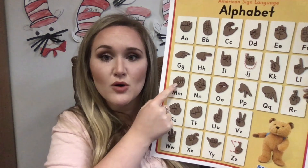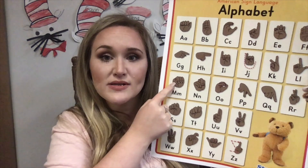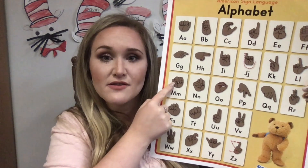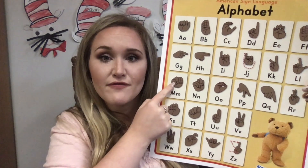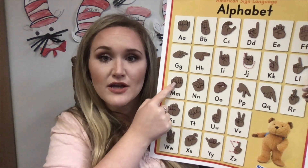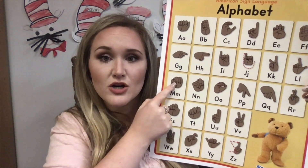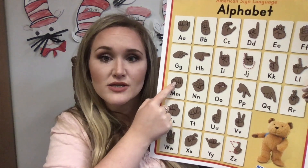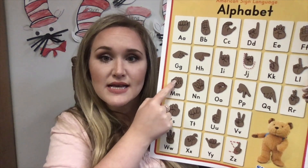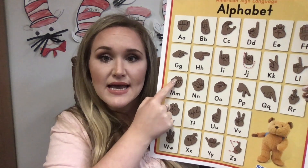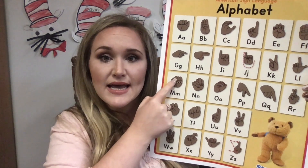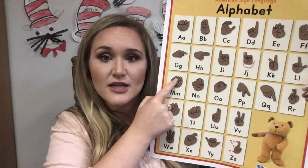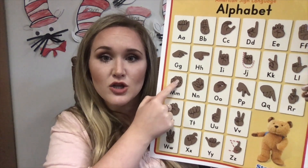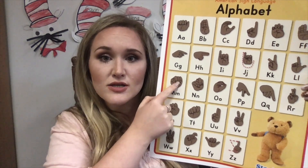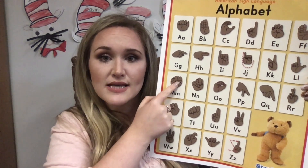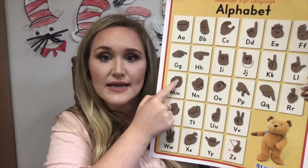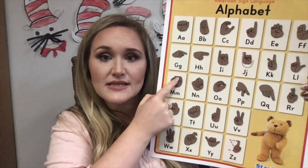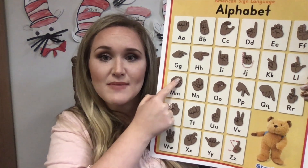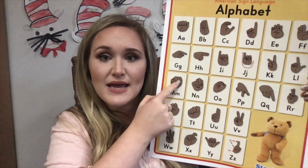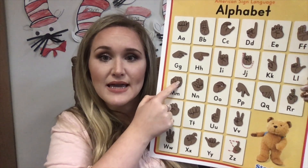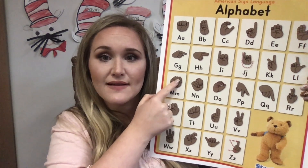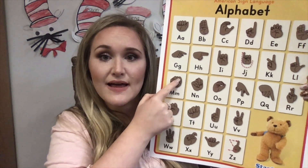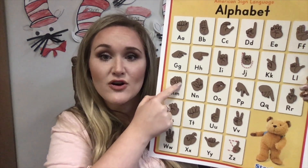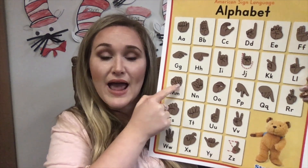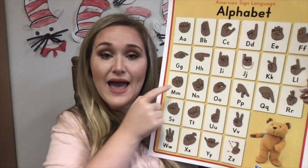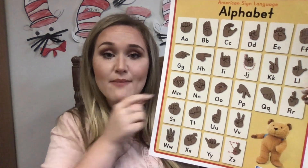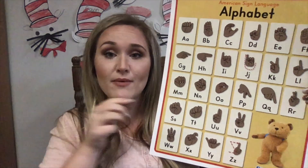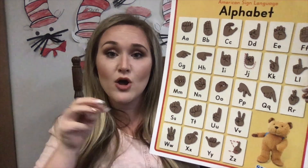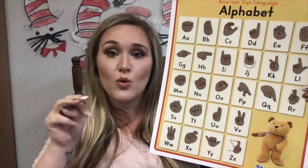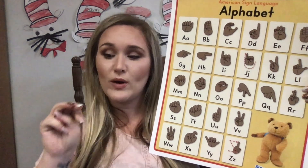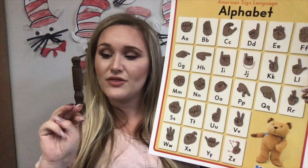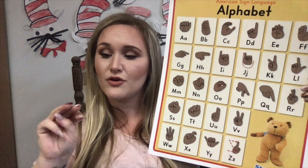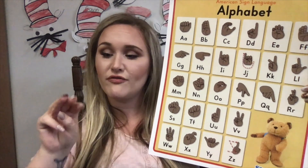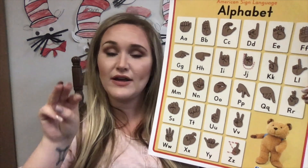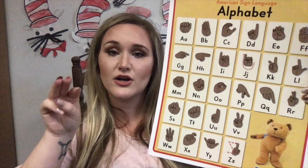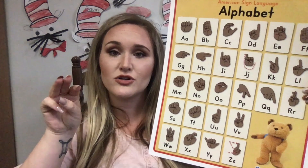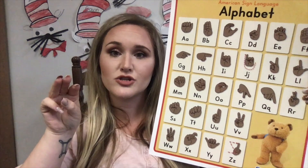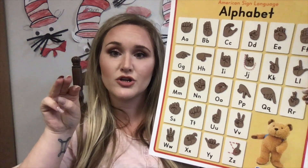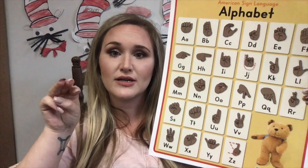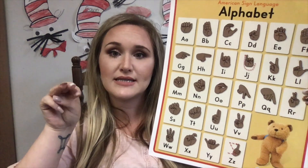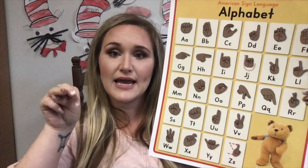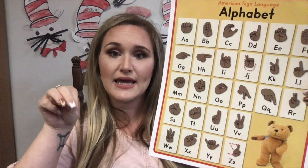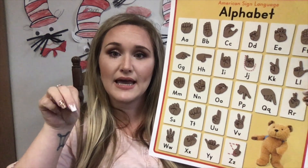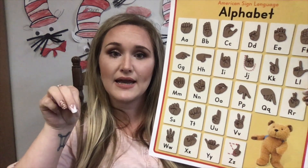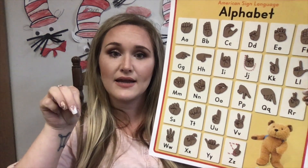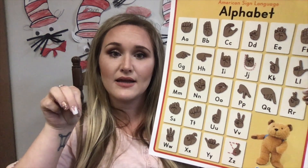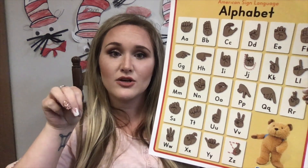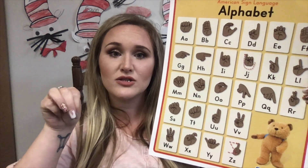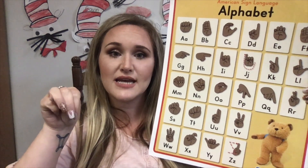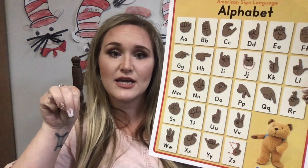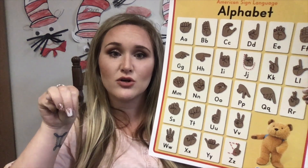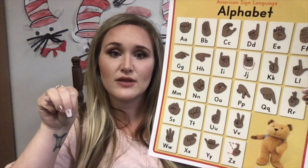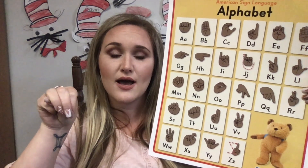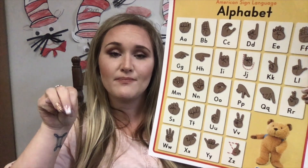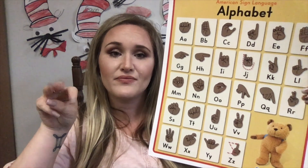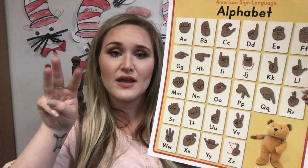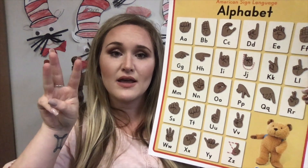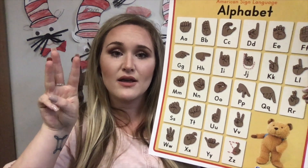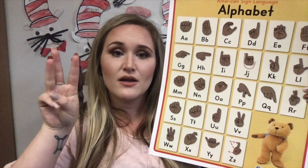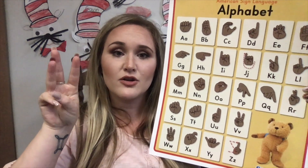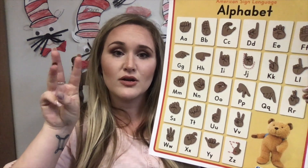the fingers, it looks like it's making a letter M with your fingers. So you're going to take it, you're going to take your thumb, you're going to